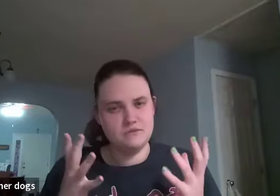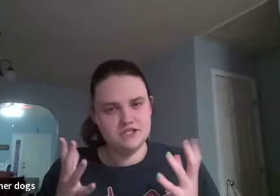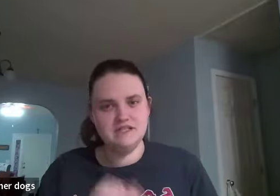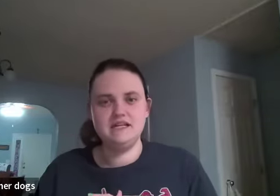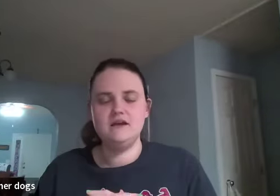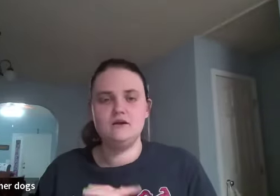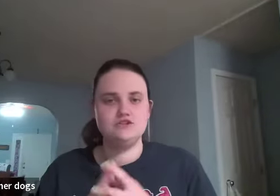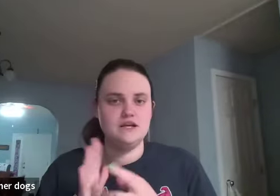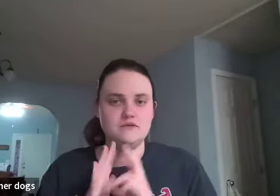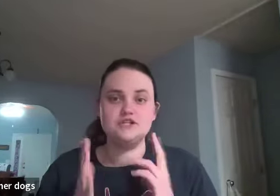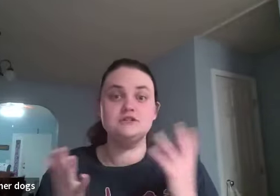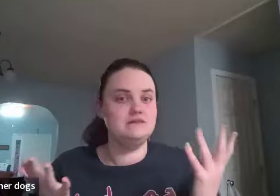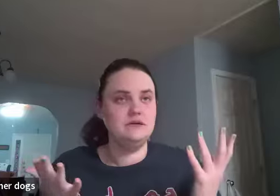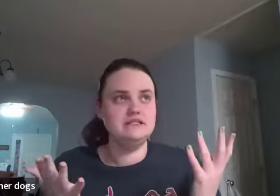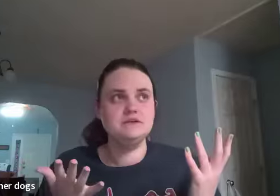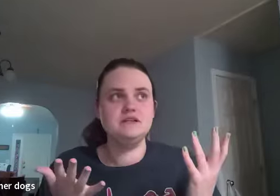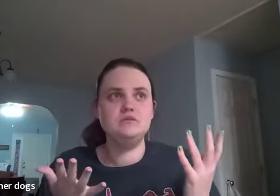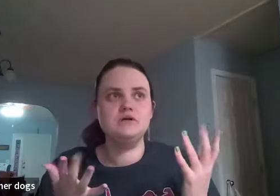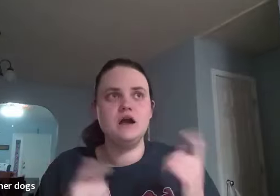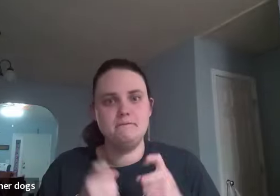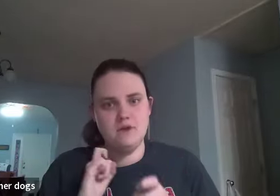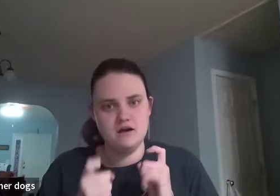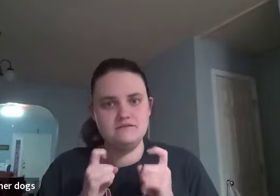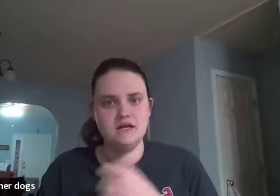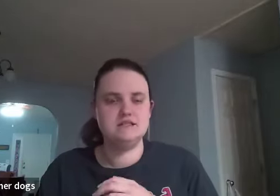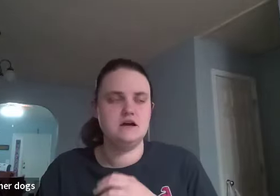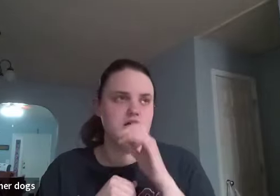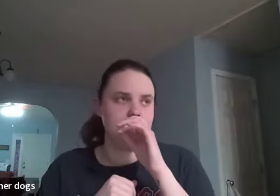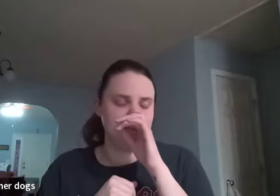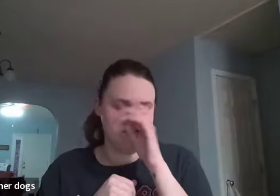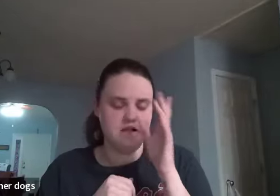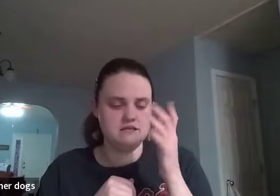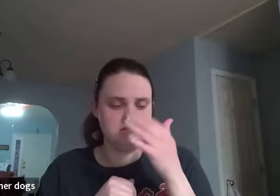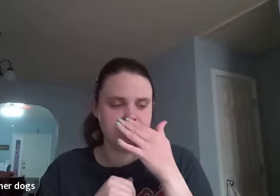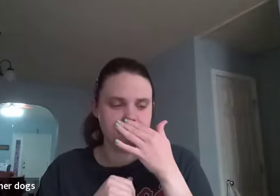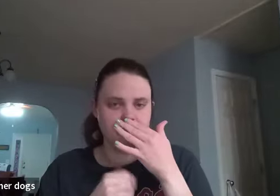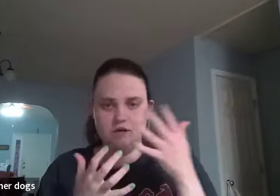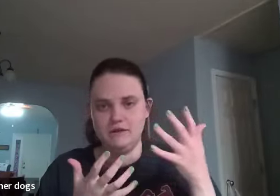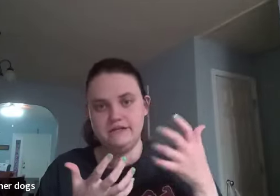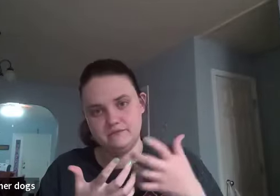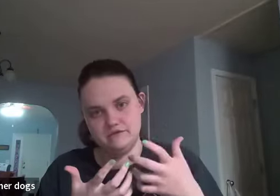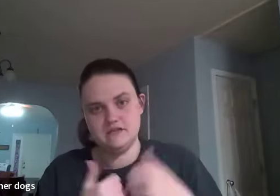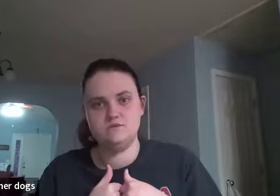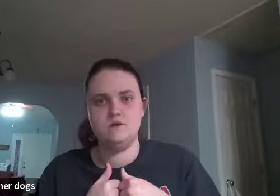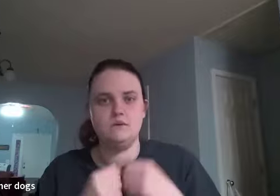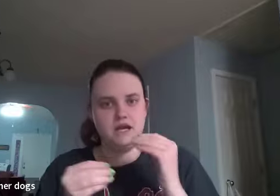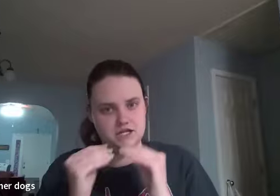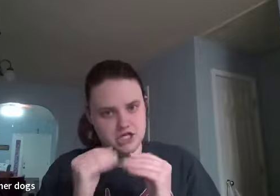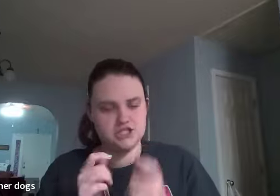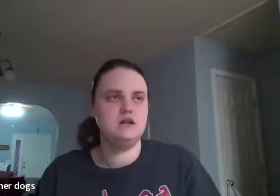seeing what you need and also like a refresher. And we typically will kind of modify science classes, like we did with this one where we kind of changed it